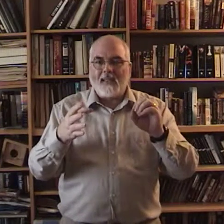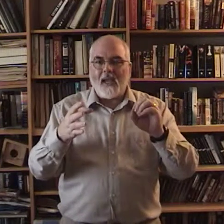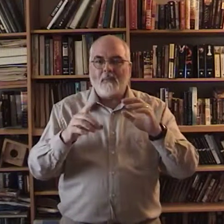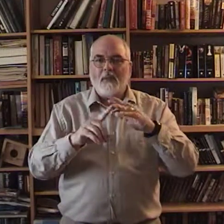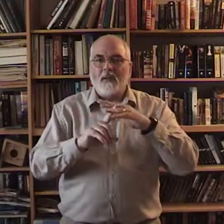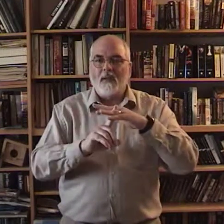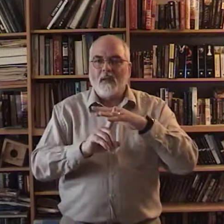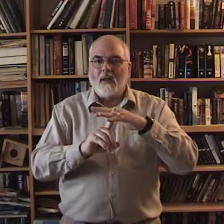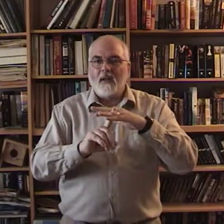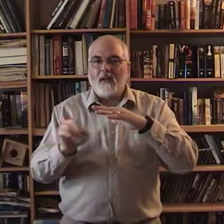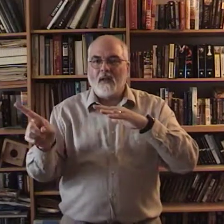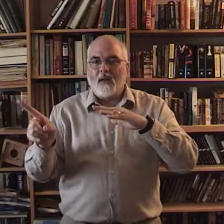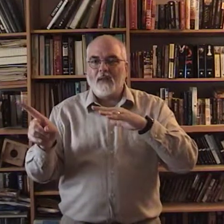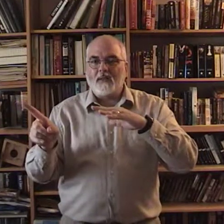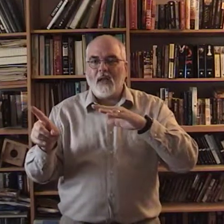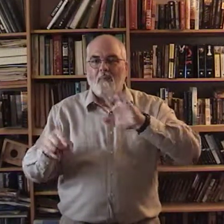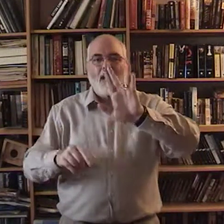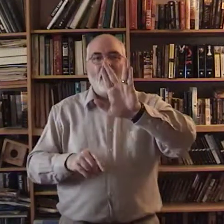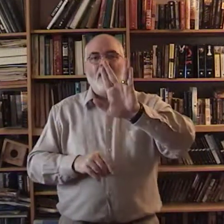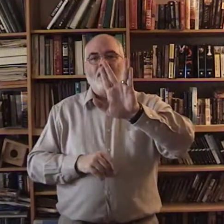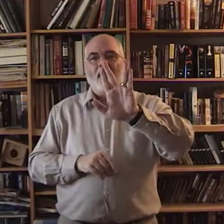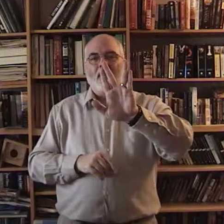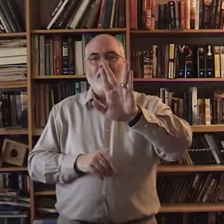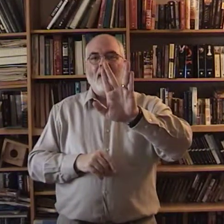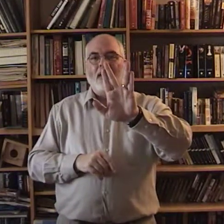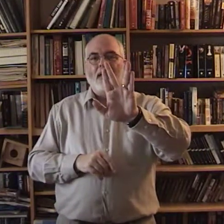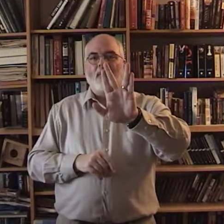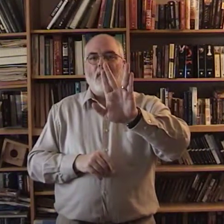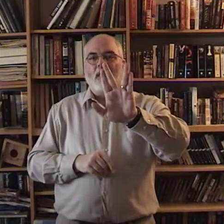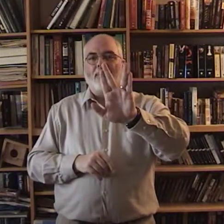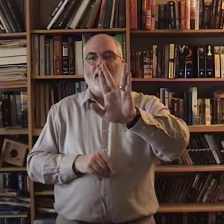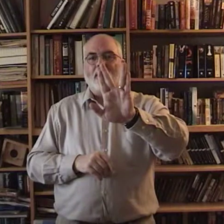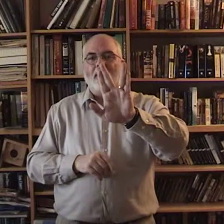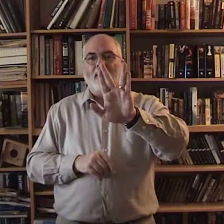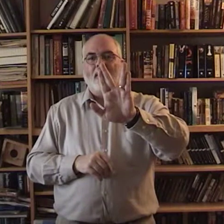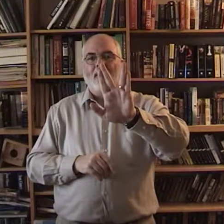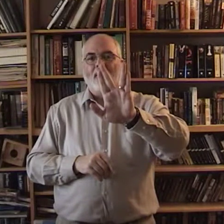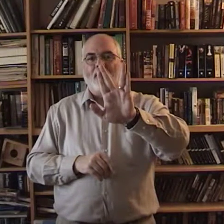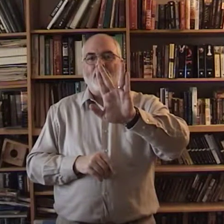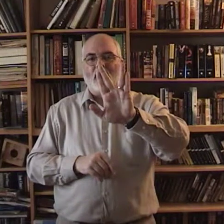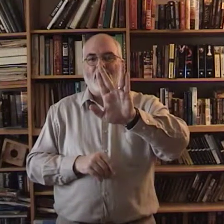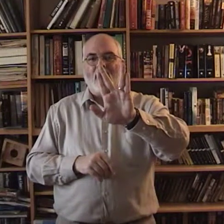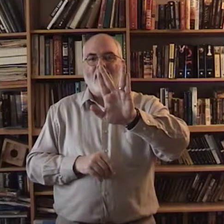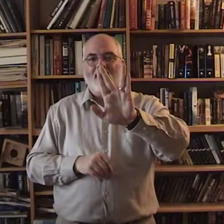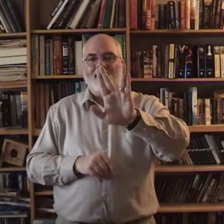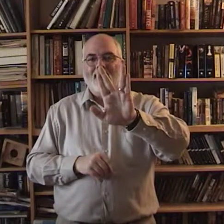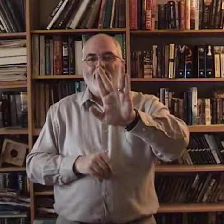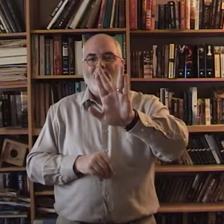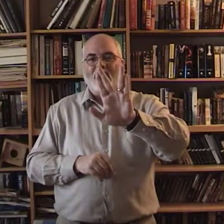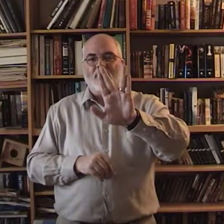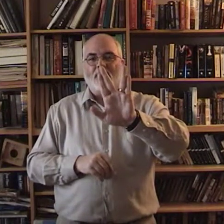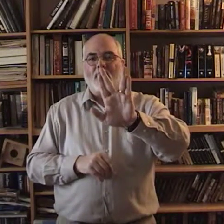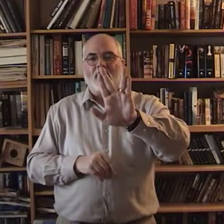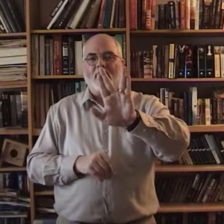escape. Escape. Make a live long and prosper with your left hand for you Star Trek